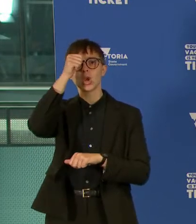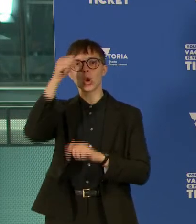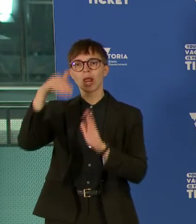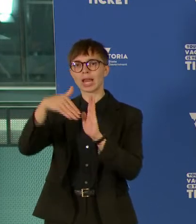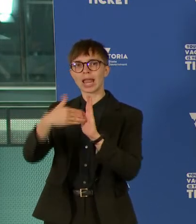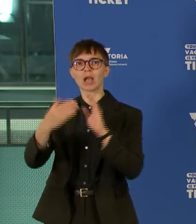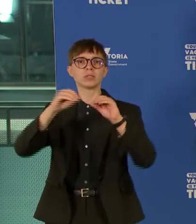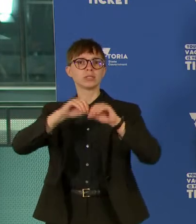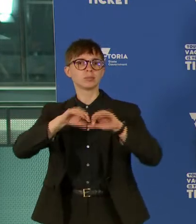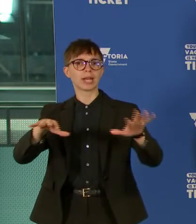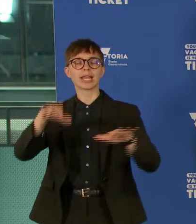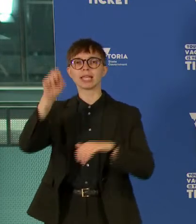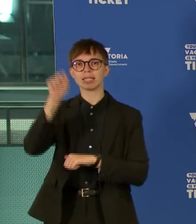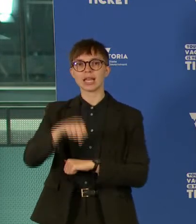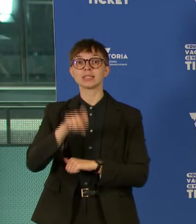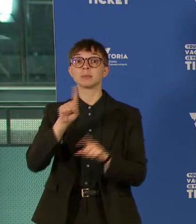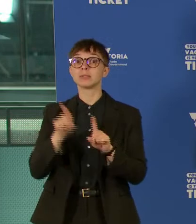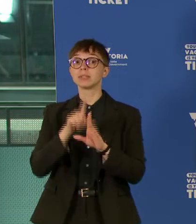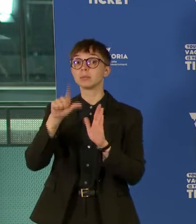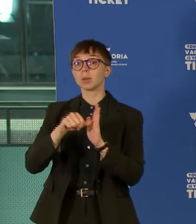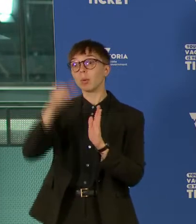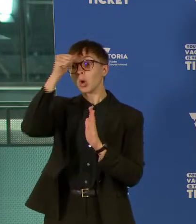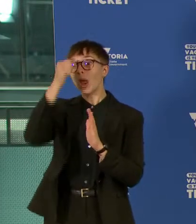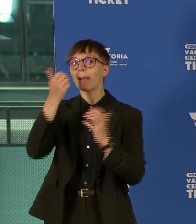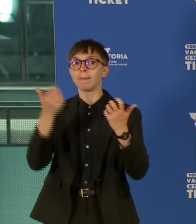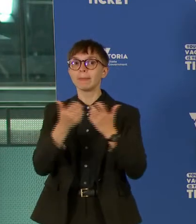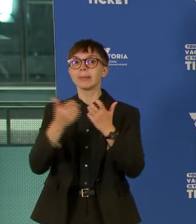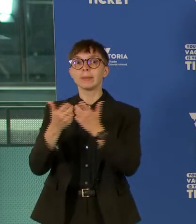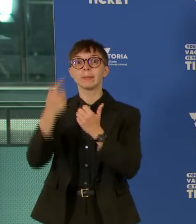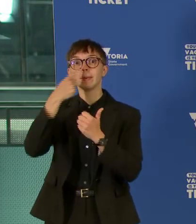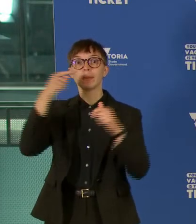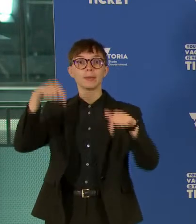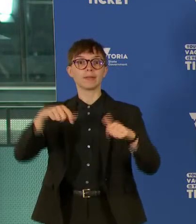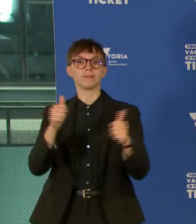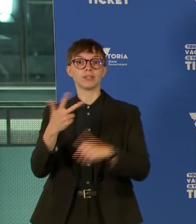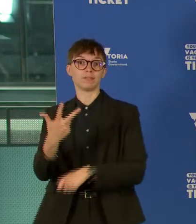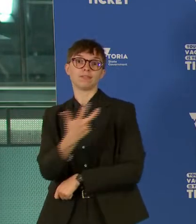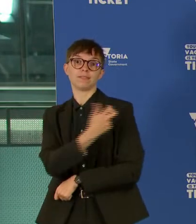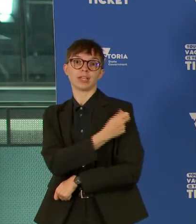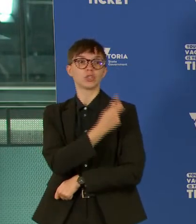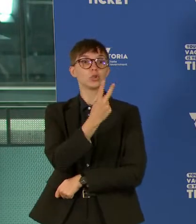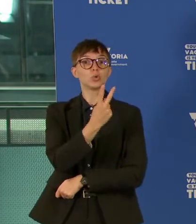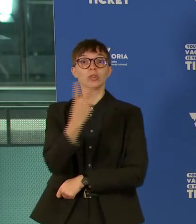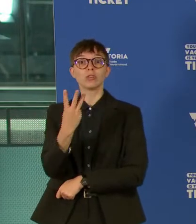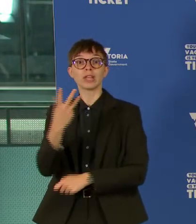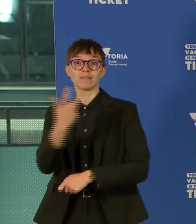measures being able to take us into a still challenging winter.